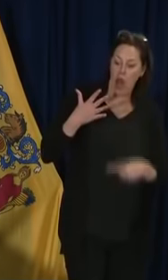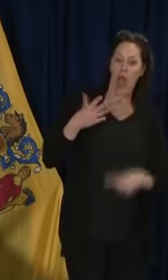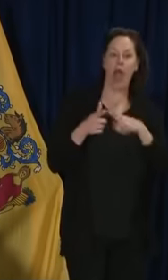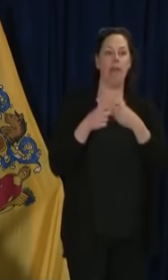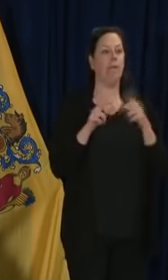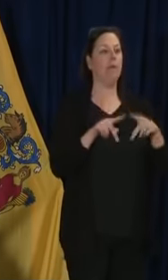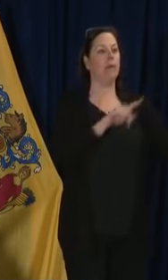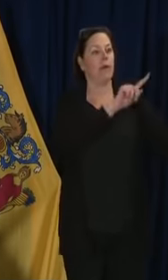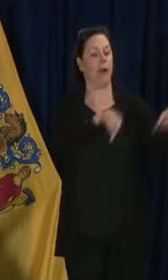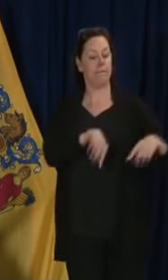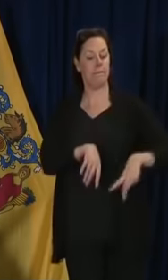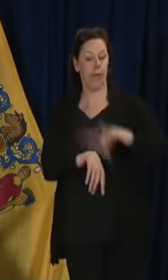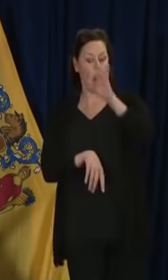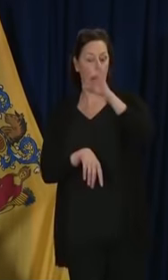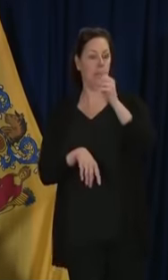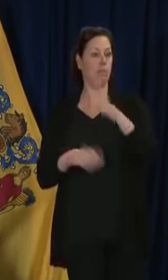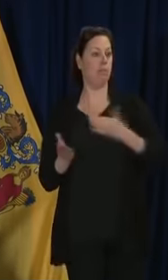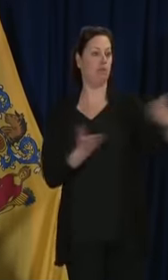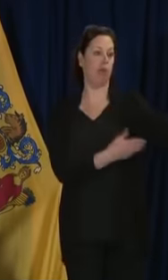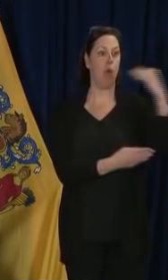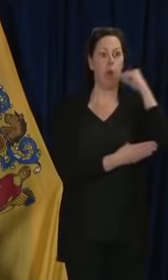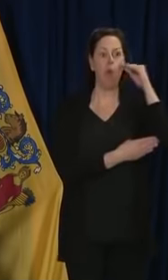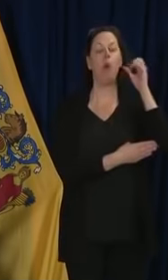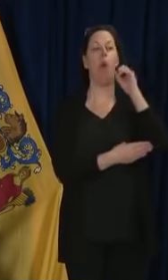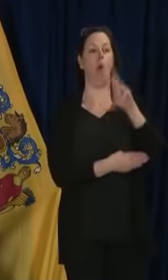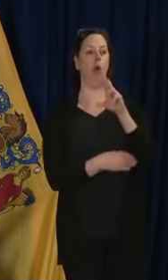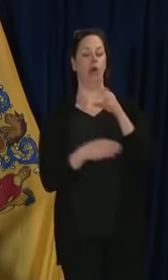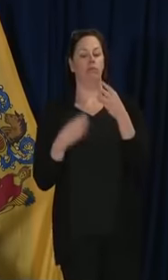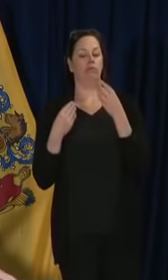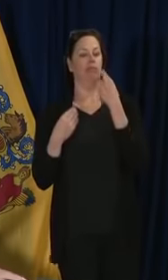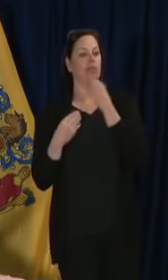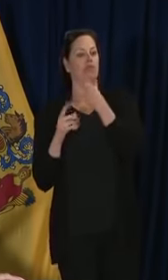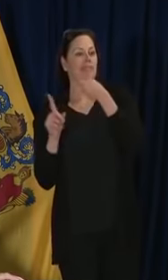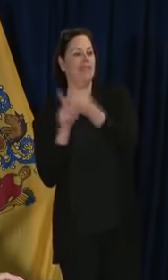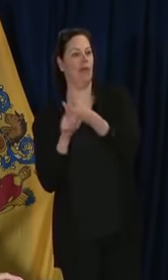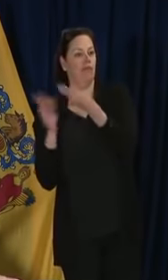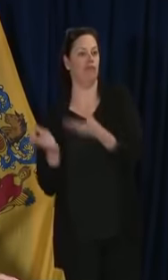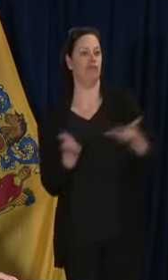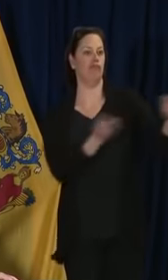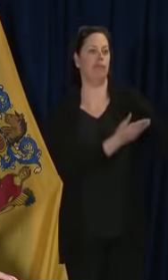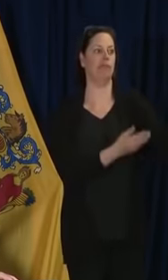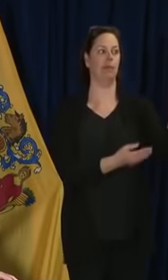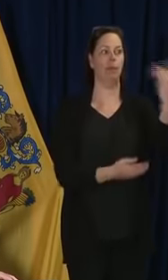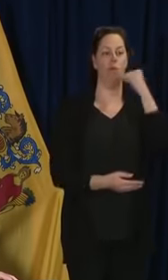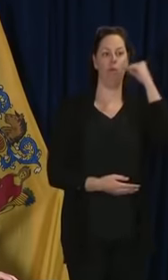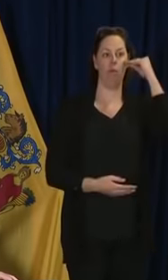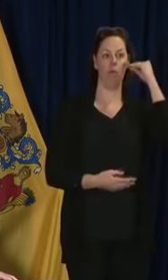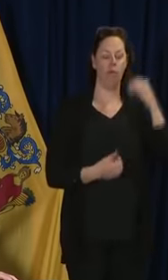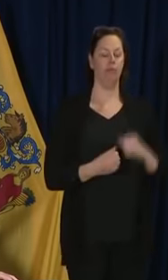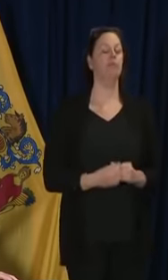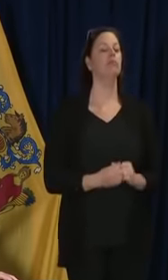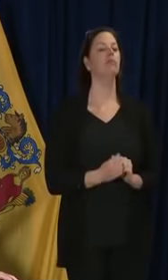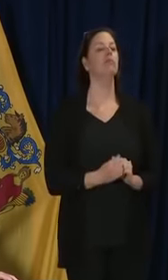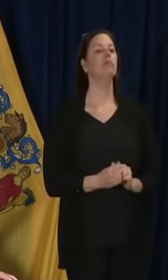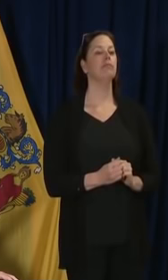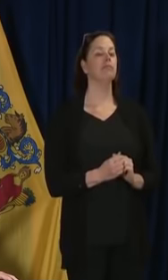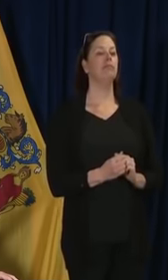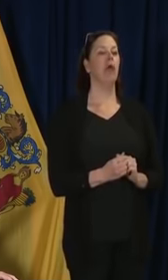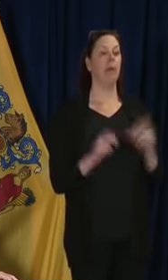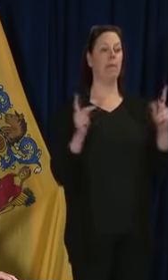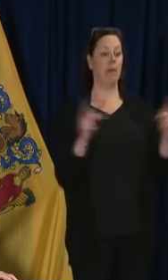daytime hours as well. As a general matter, all gatherings of 50 or more persons are canceled effective 8